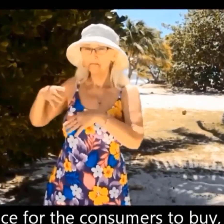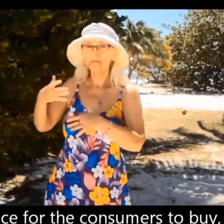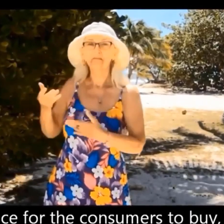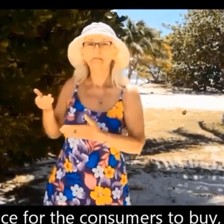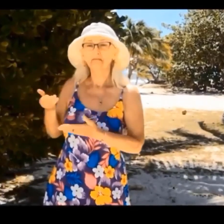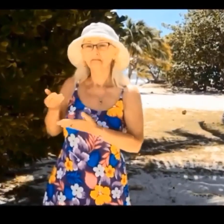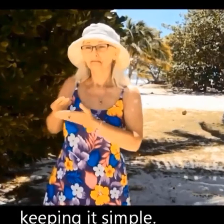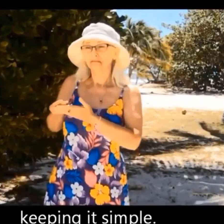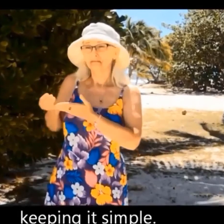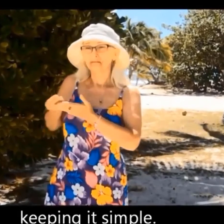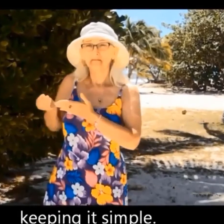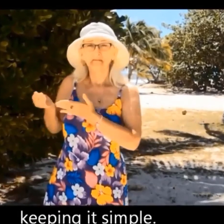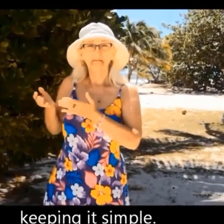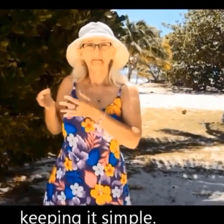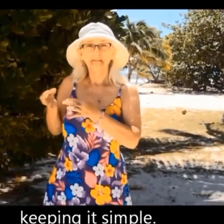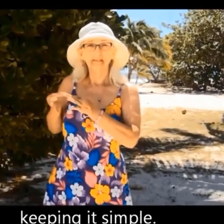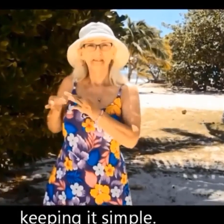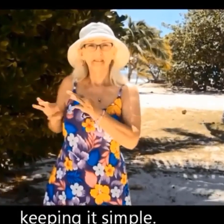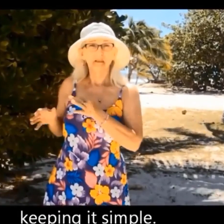buy. Keeping it simple.